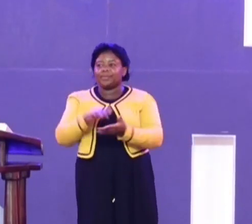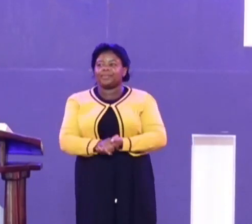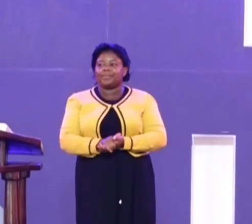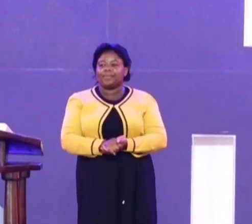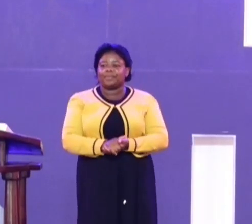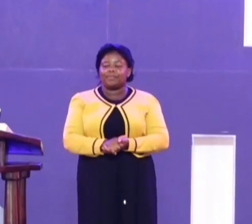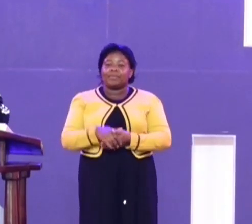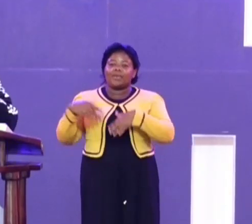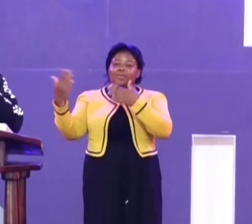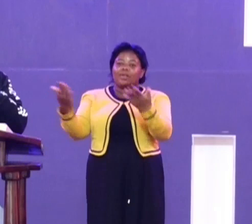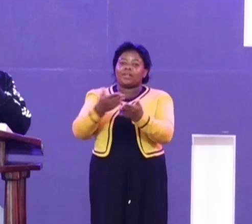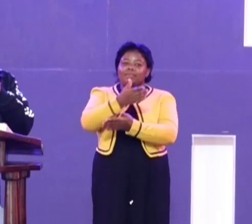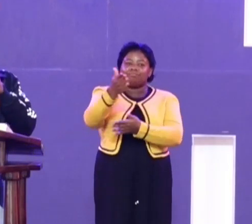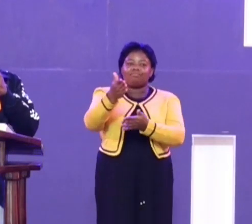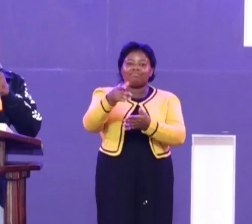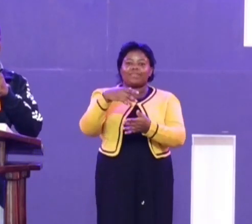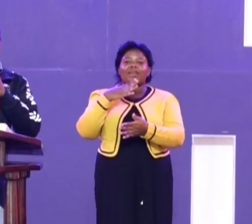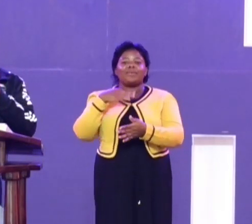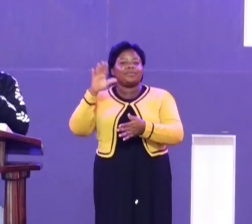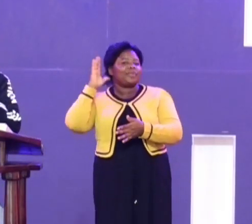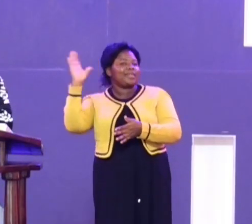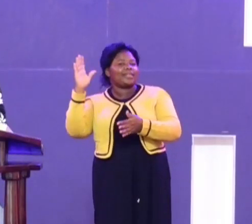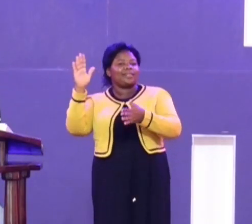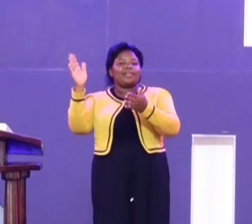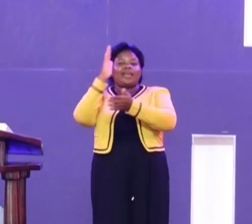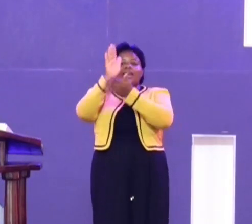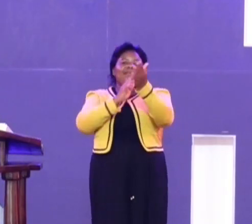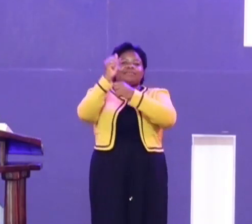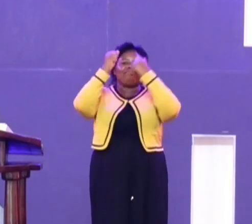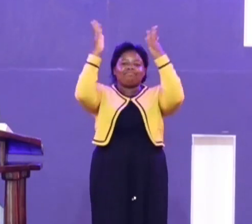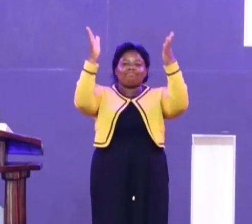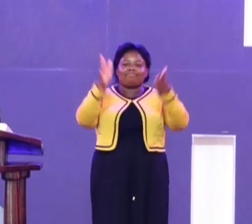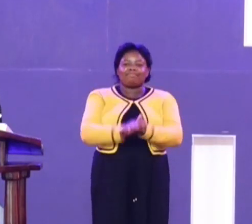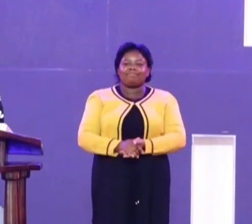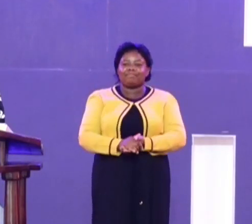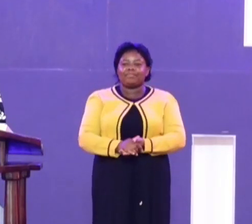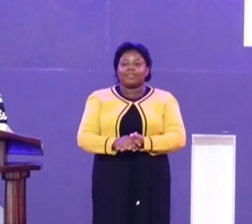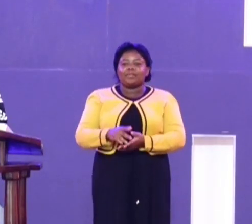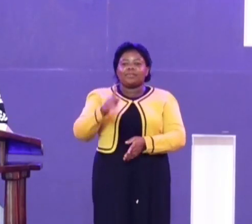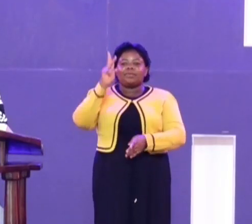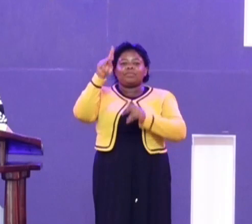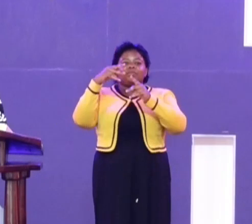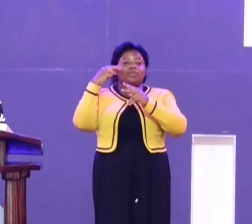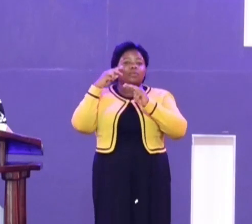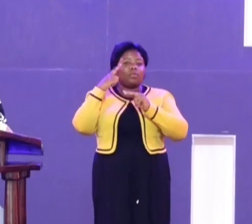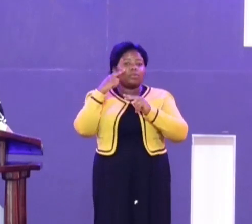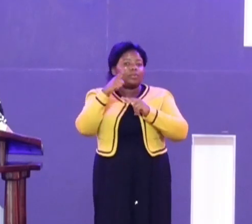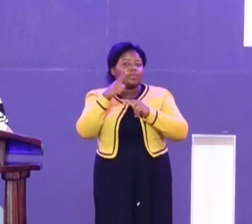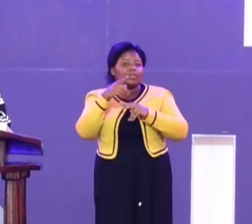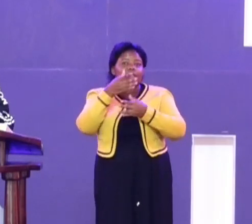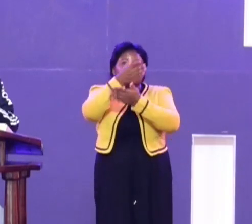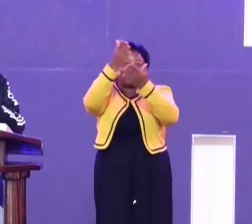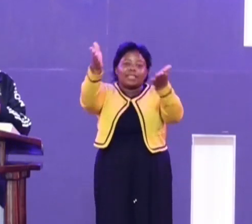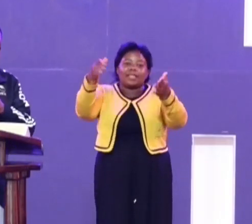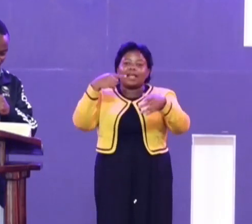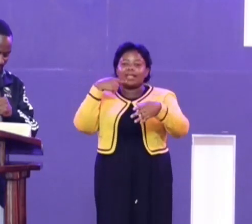welcome you. Can I hear some hallelujah in the house? Hallelujah. For those who are watching, wherever you are, can you say hallelujah in